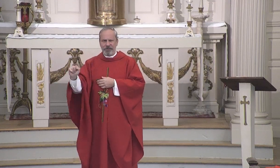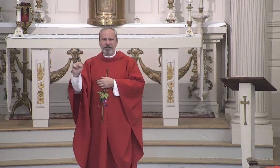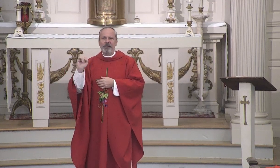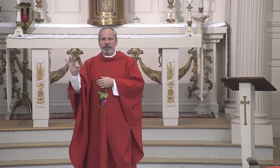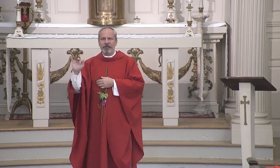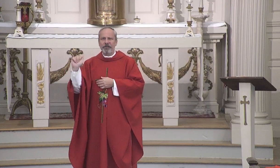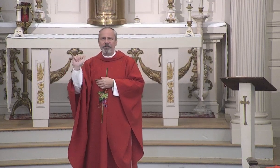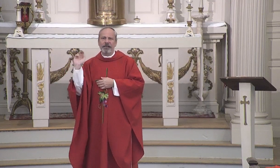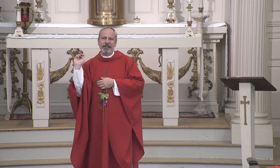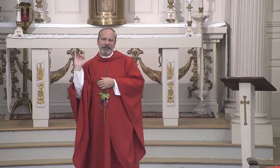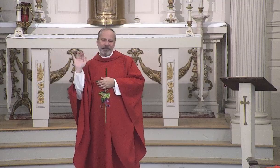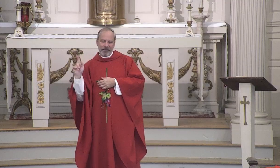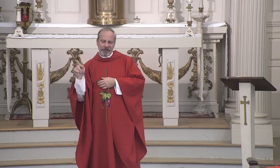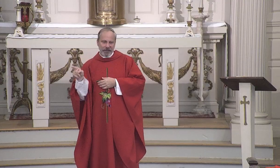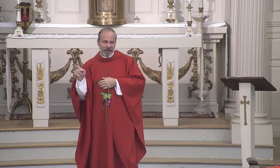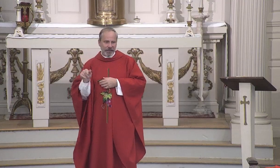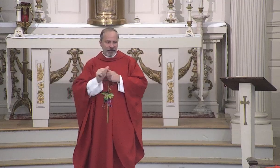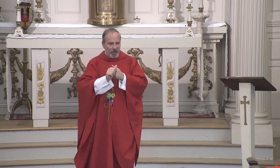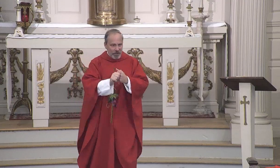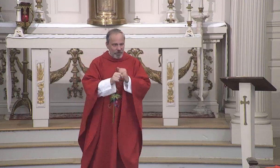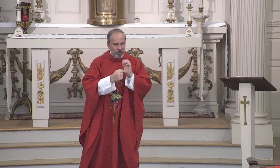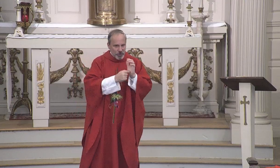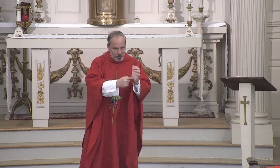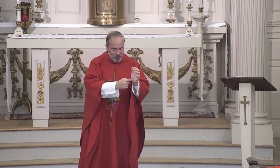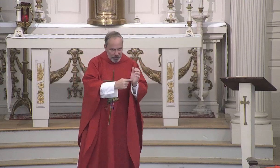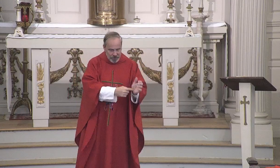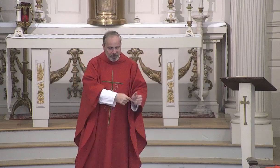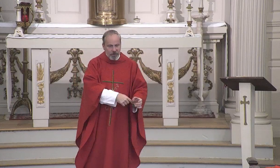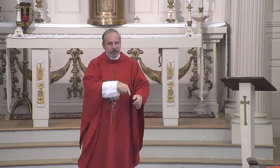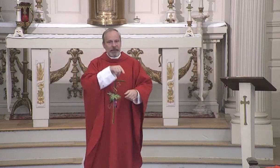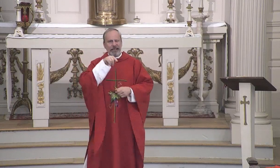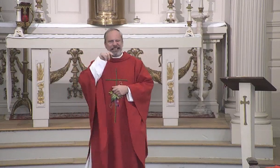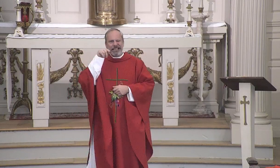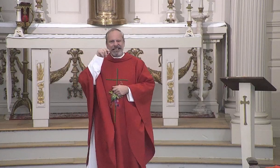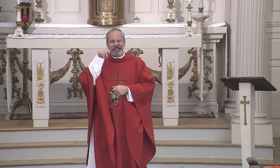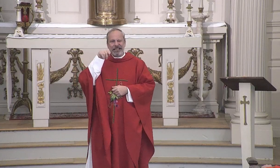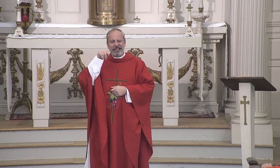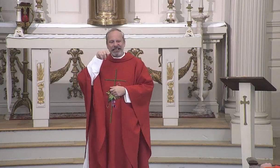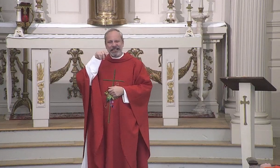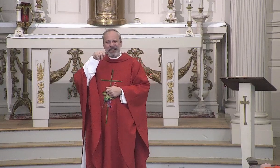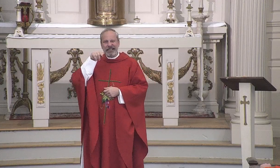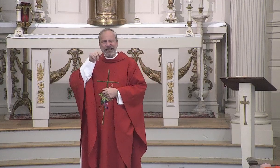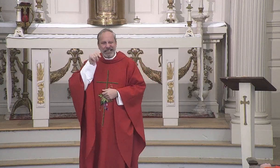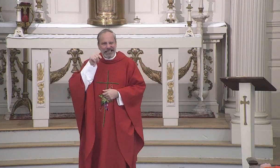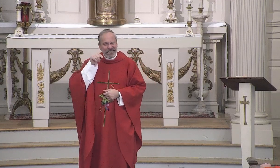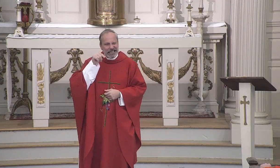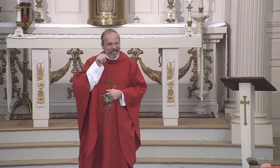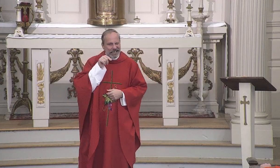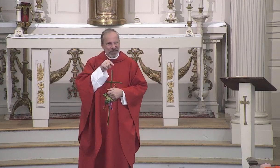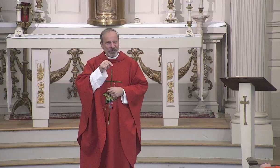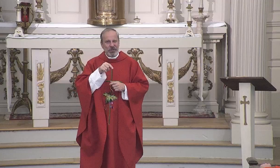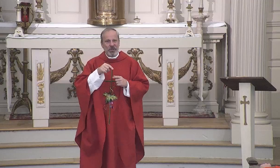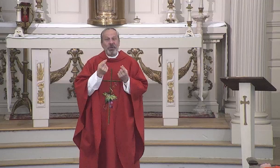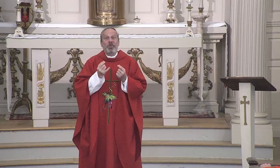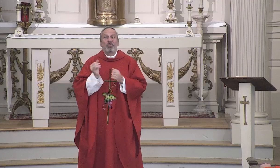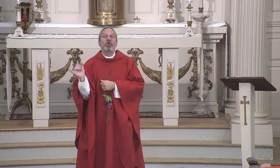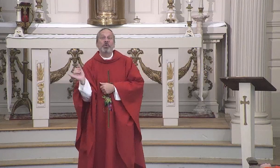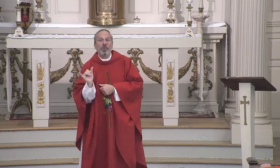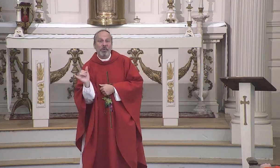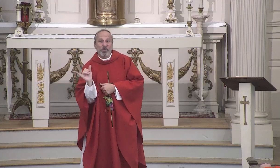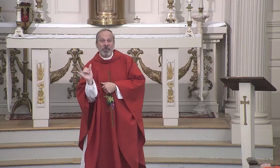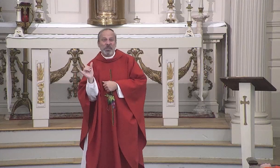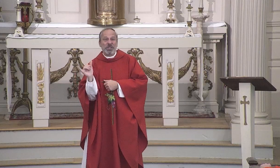We see Jesus' friend, Saint Ignatius of Antioch, following this example.